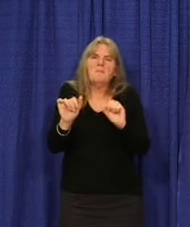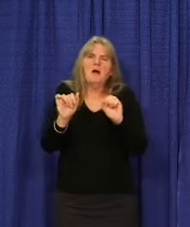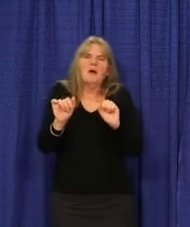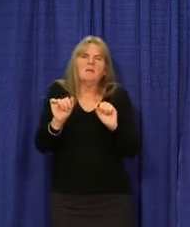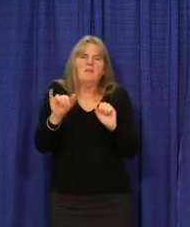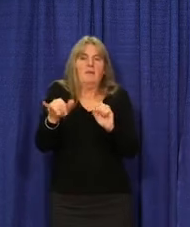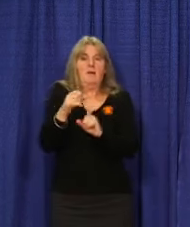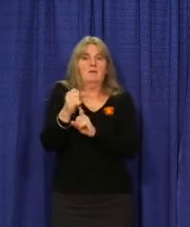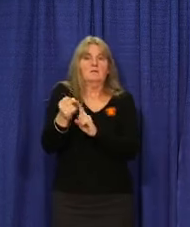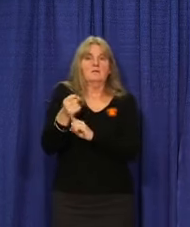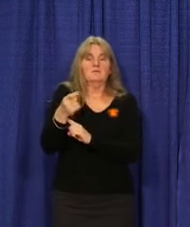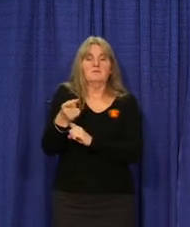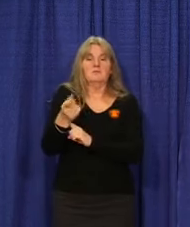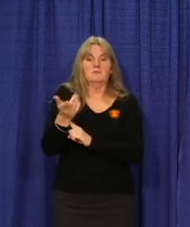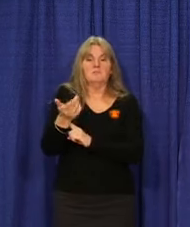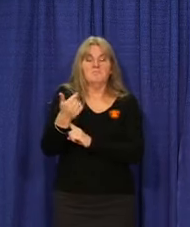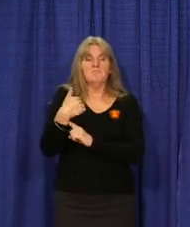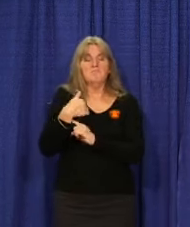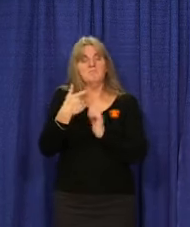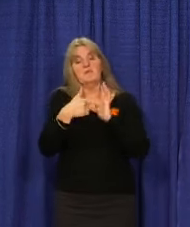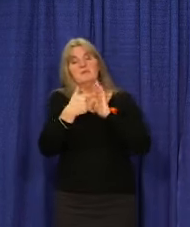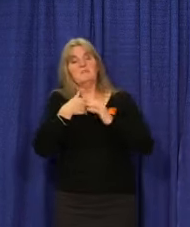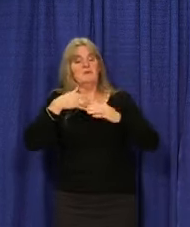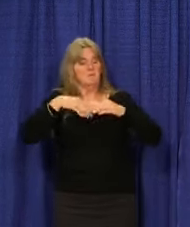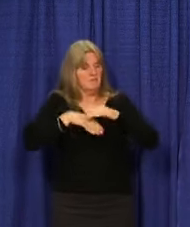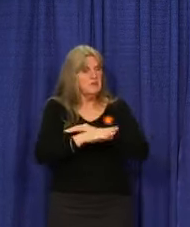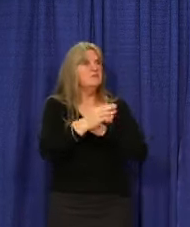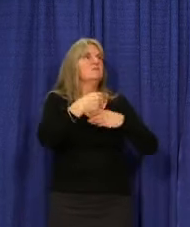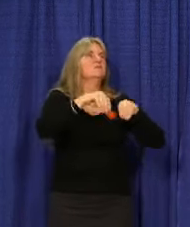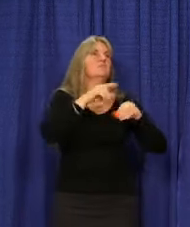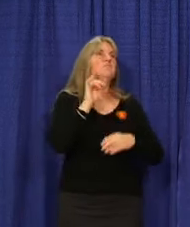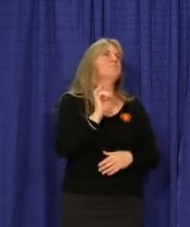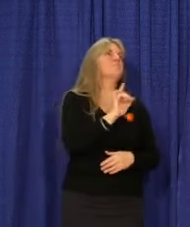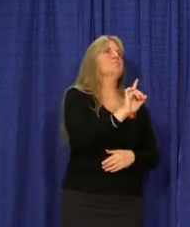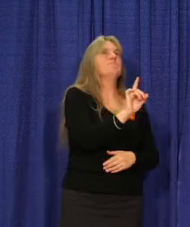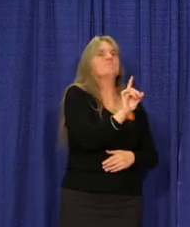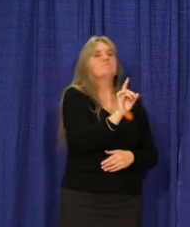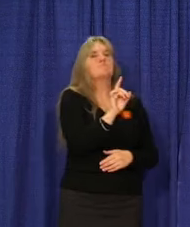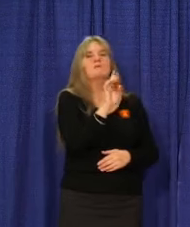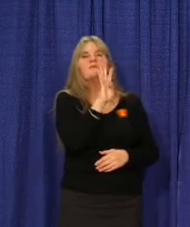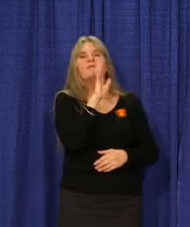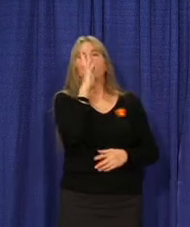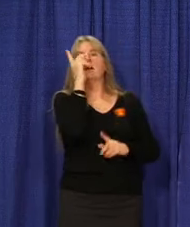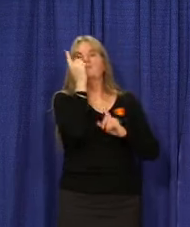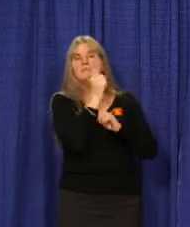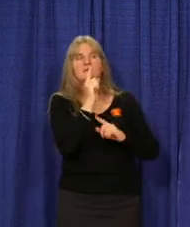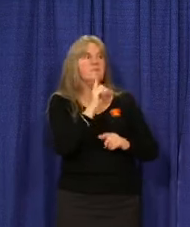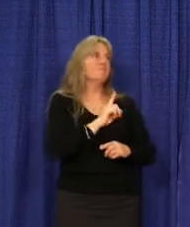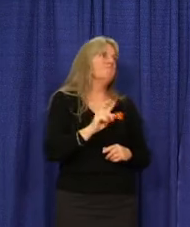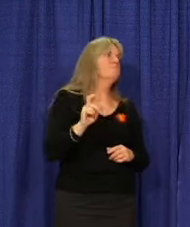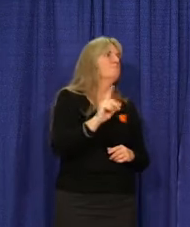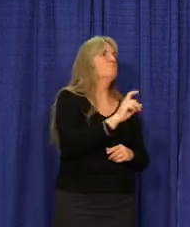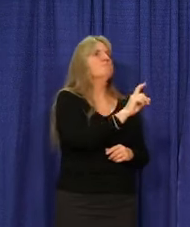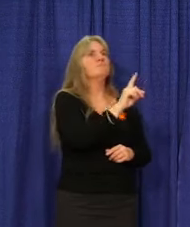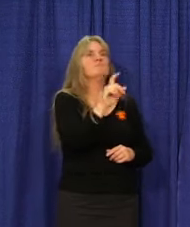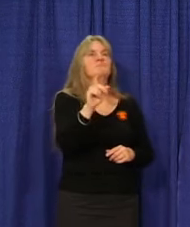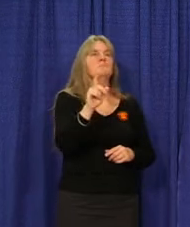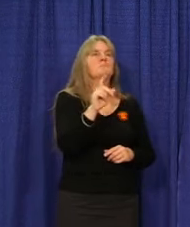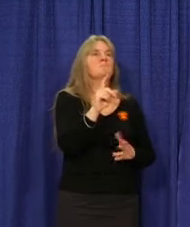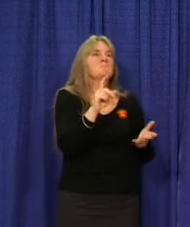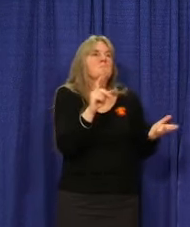where, say, I was in such and such a store for 45 minutes, and there